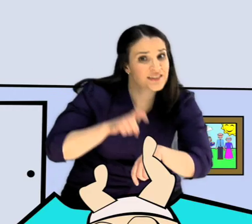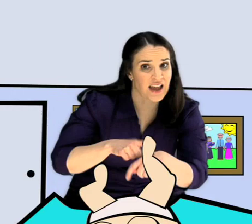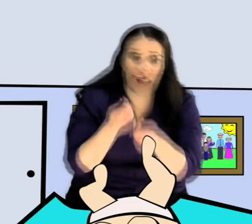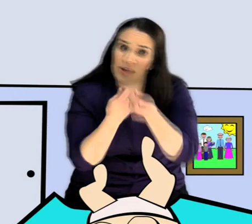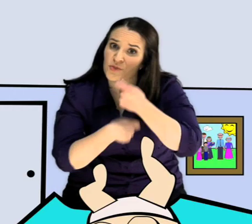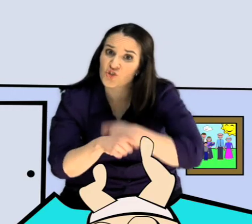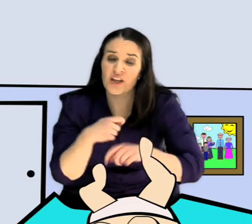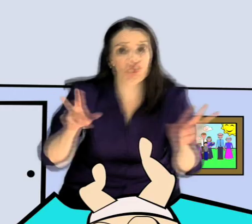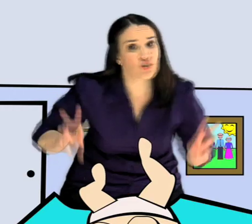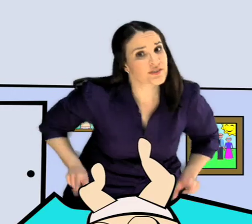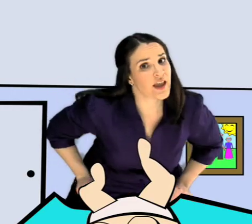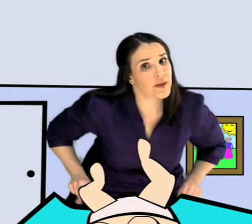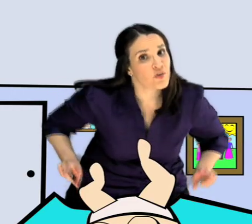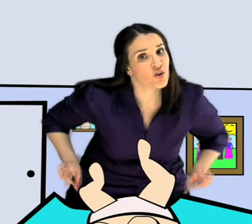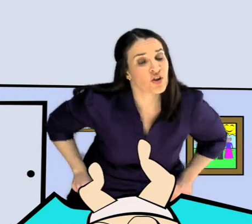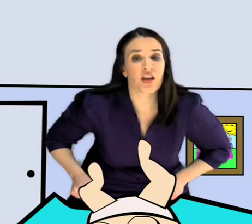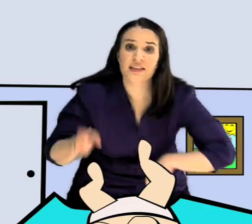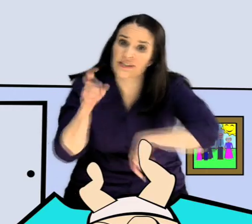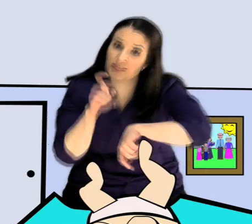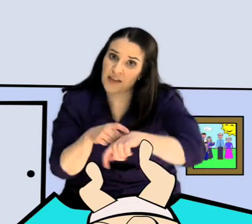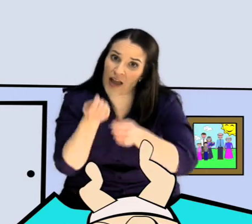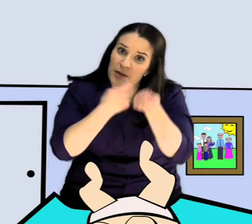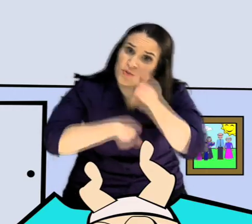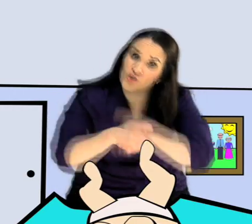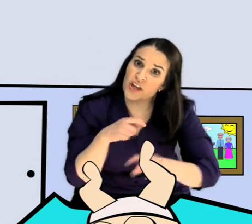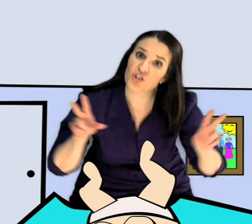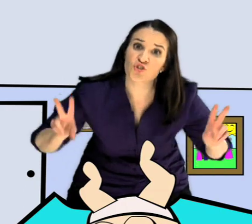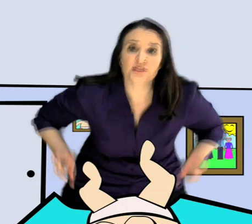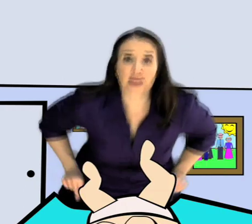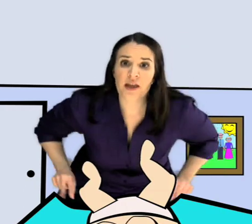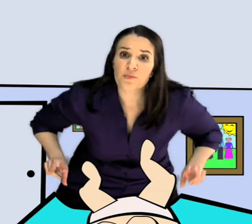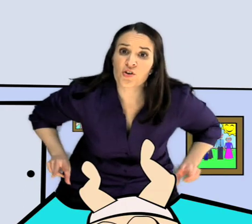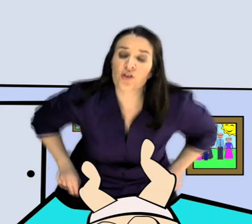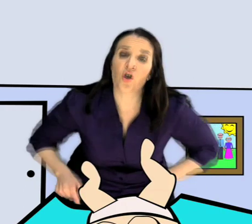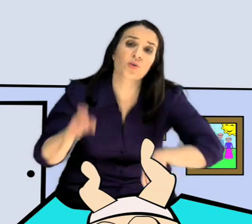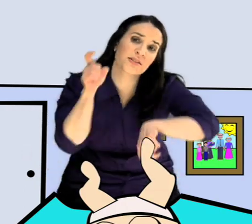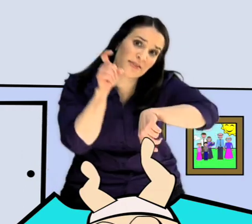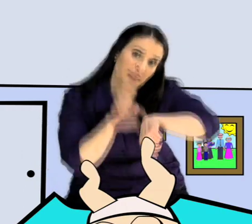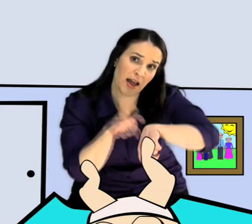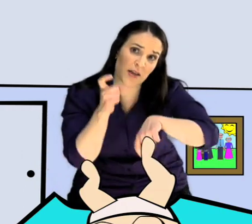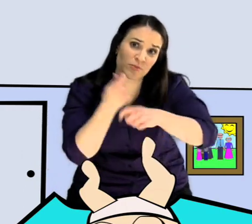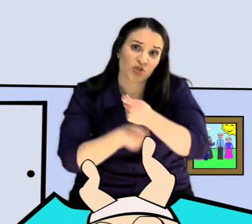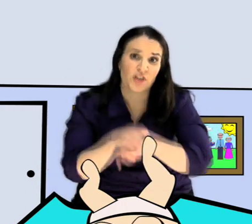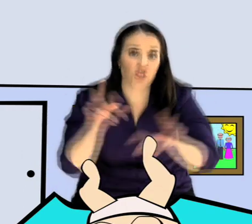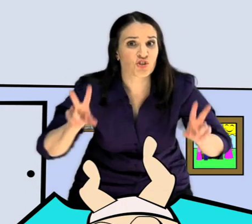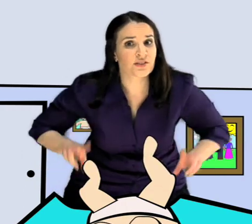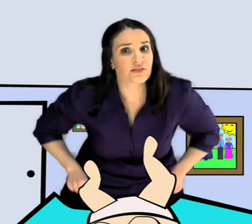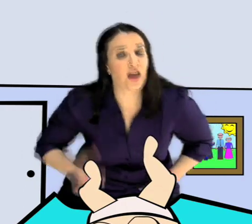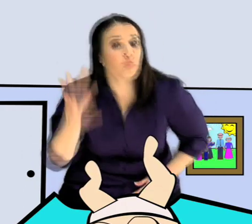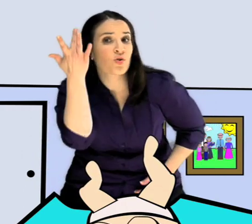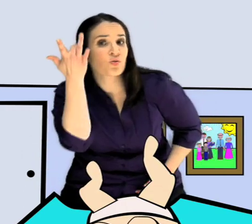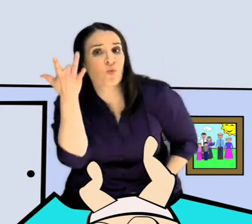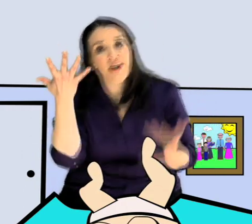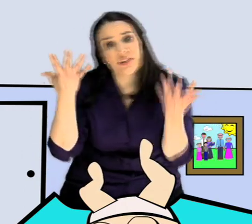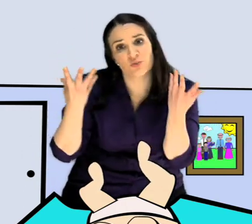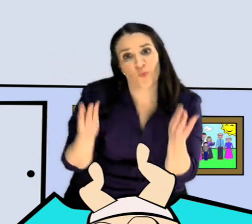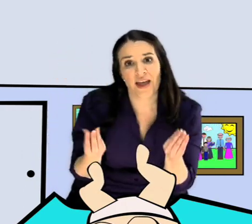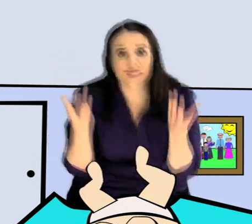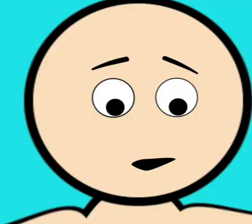It's time to change your diaper. It's time to change your diaper. Oh, it's time to change your diaper, 'cause it's wet.